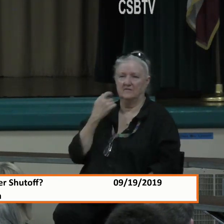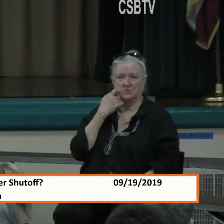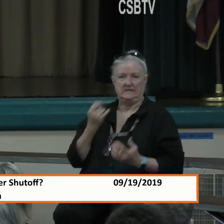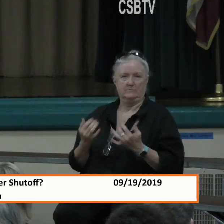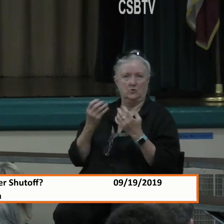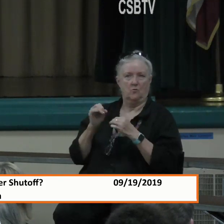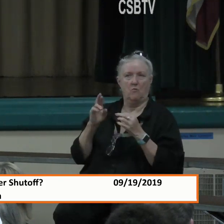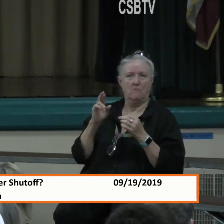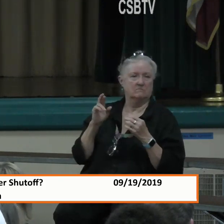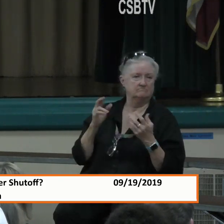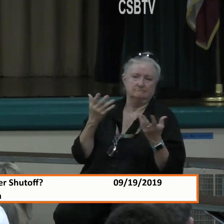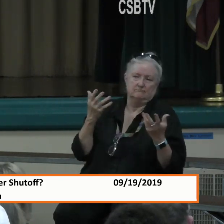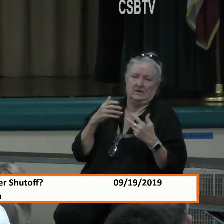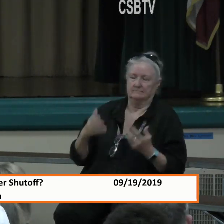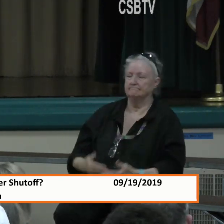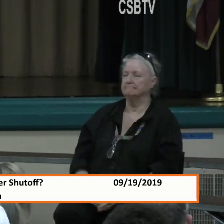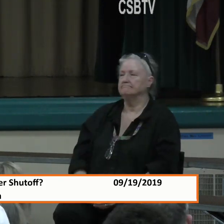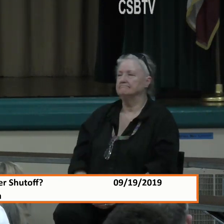burned or not.